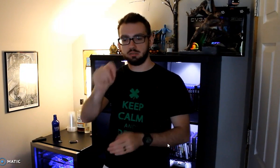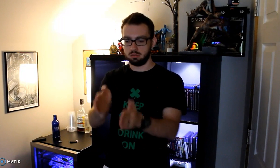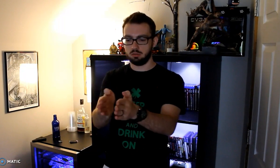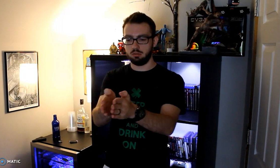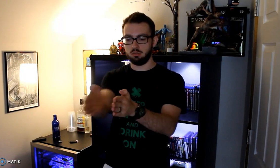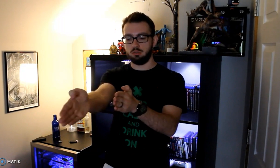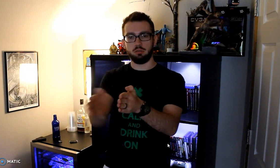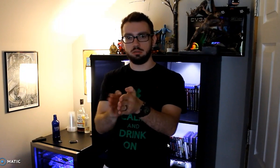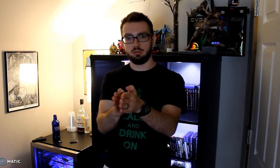off.